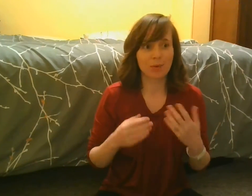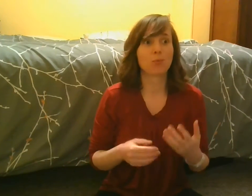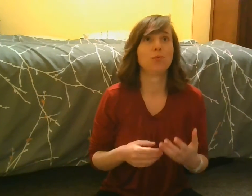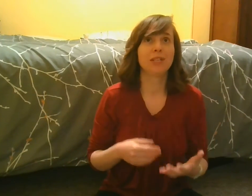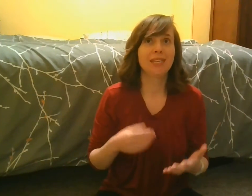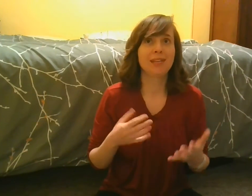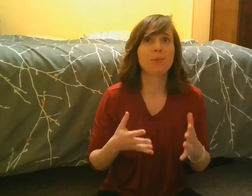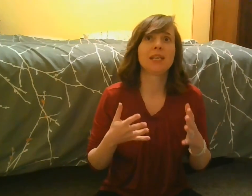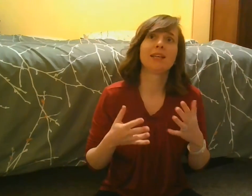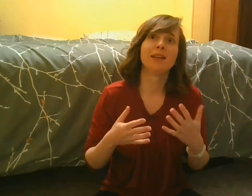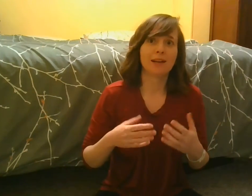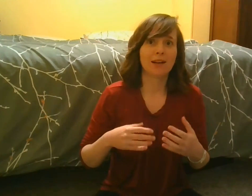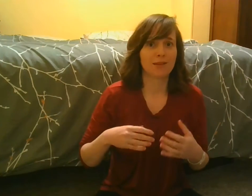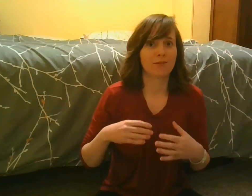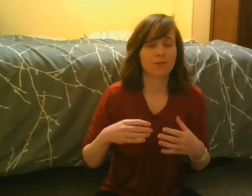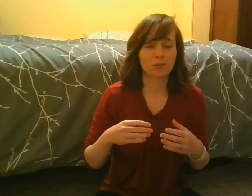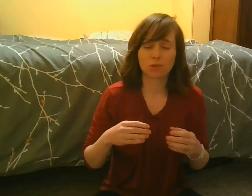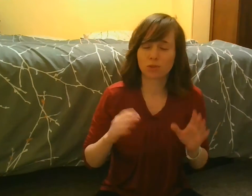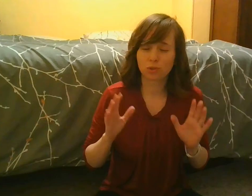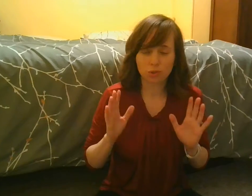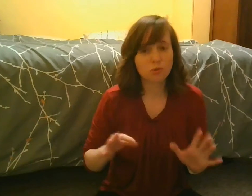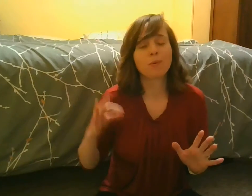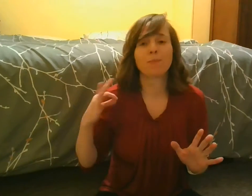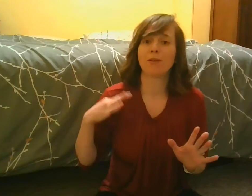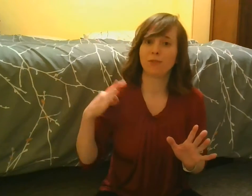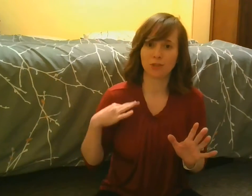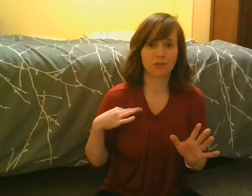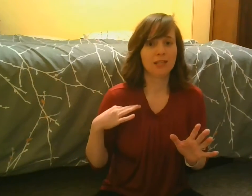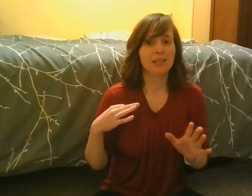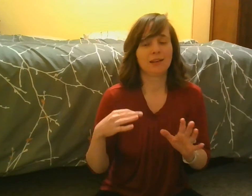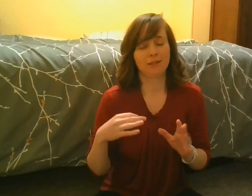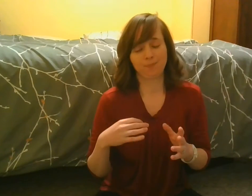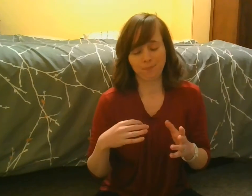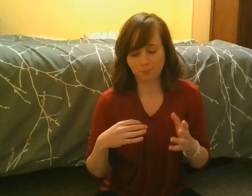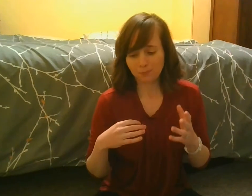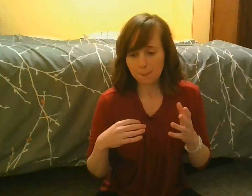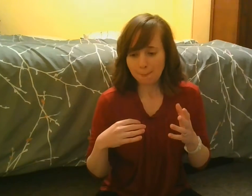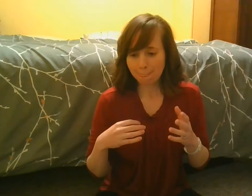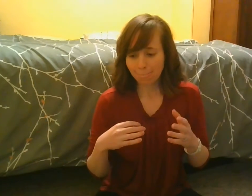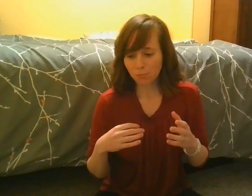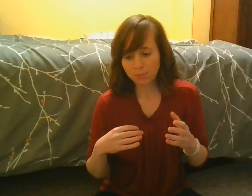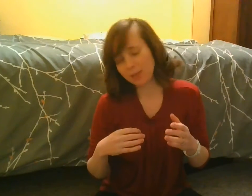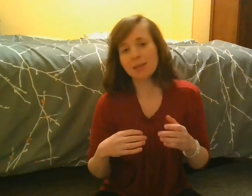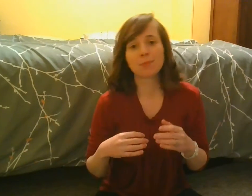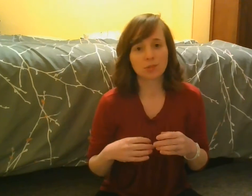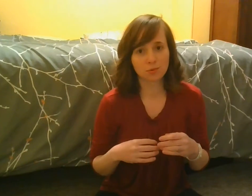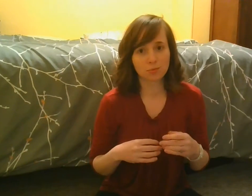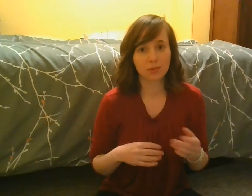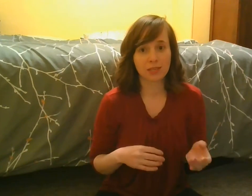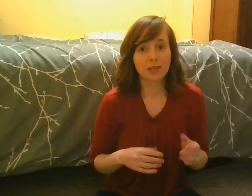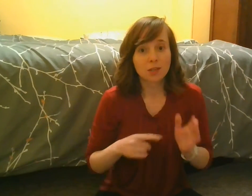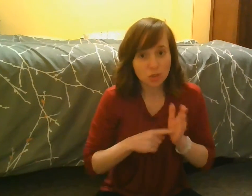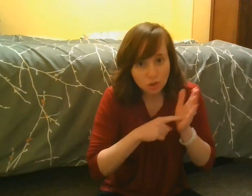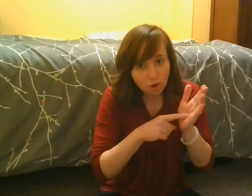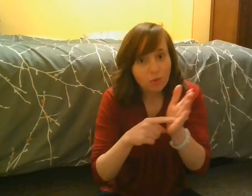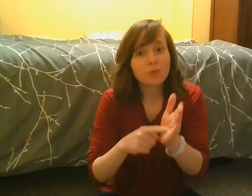will really be super beneficial with being able to really show